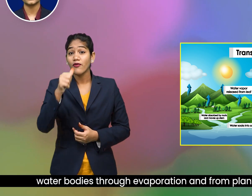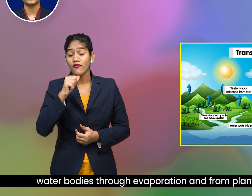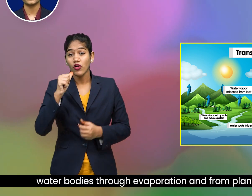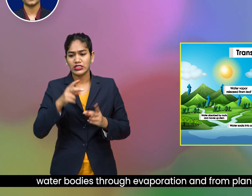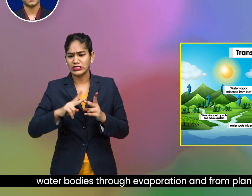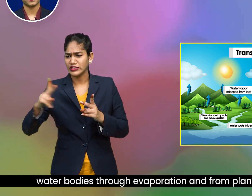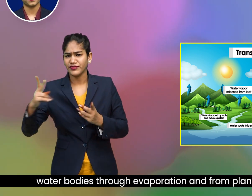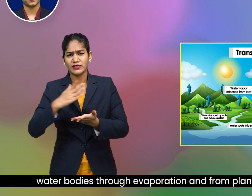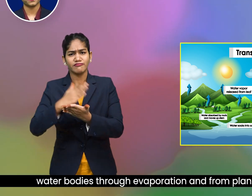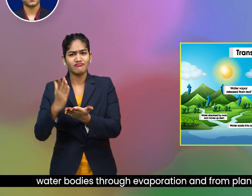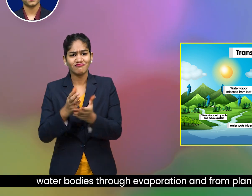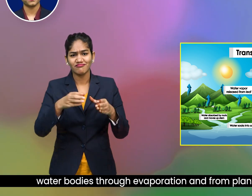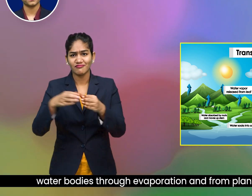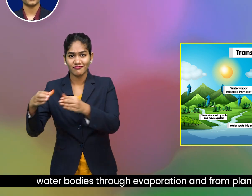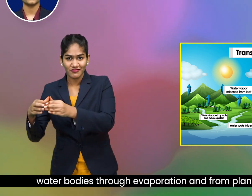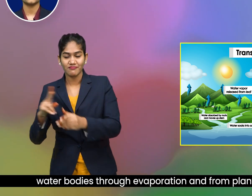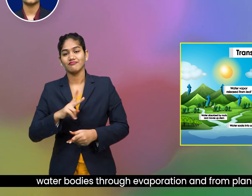bodies